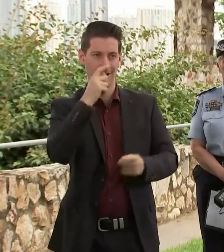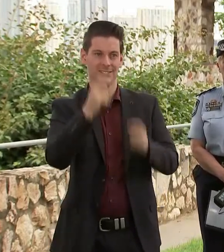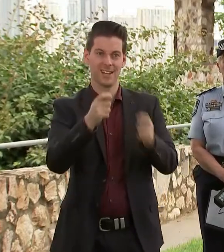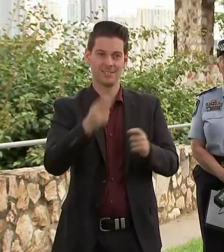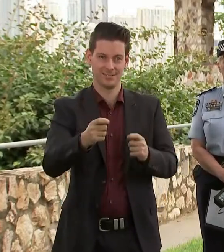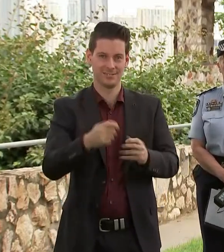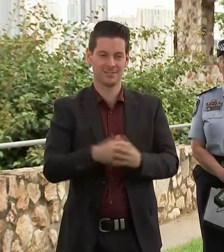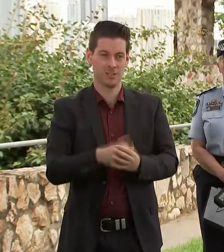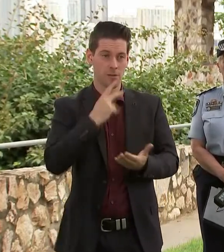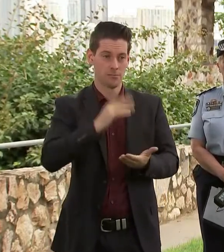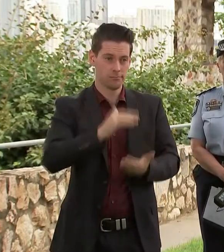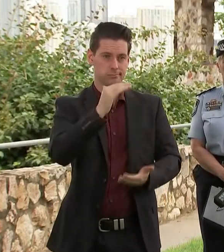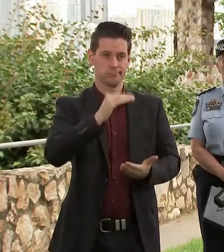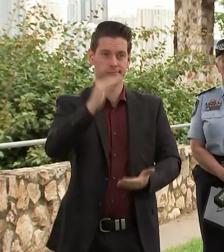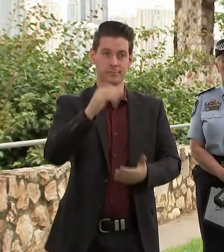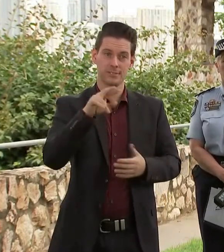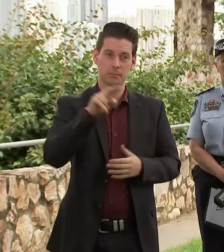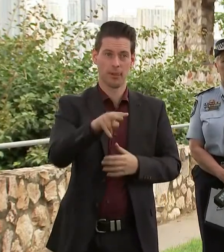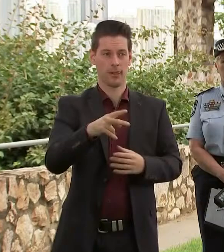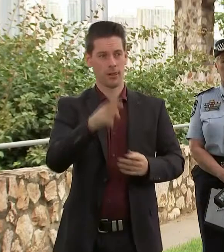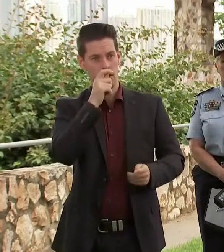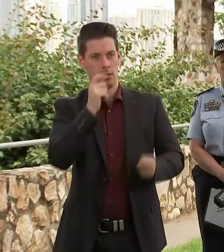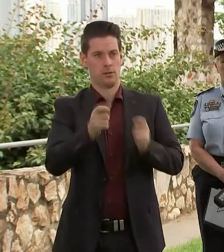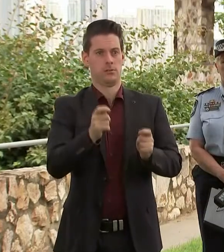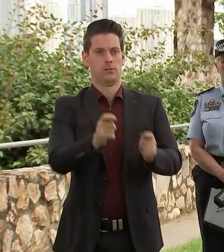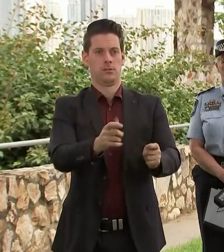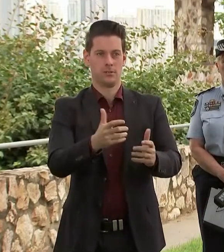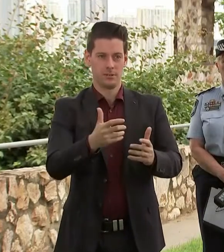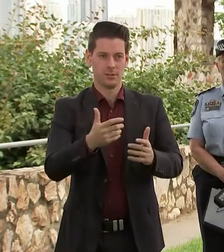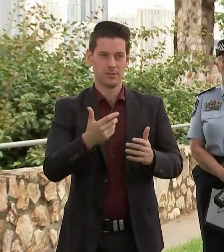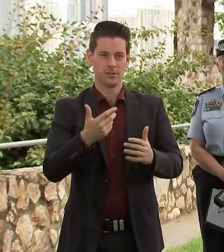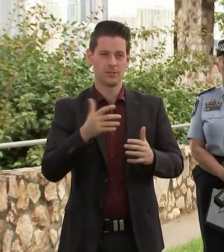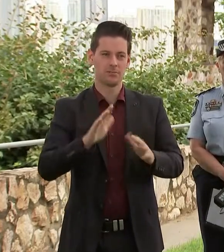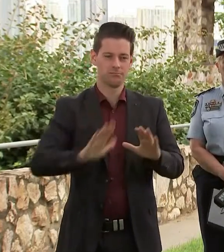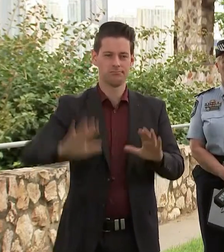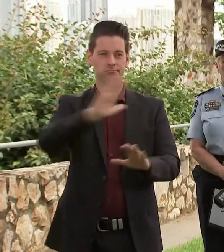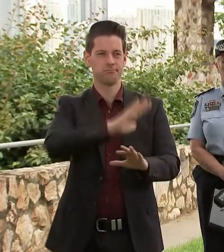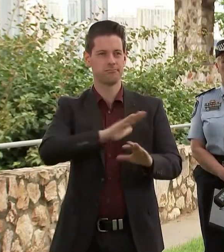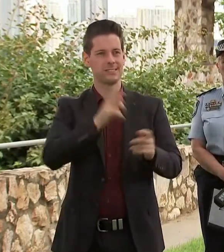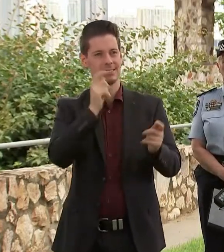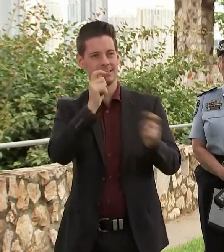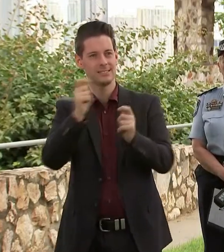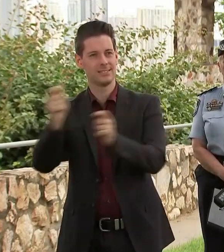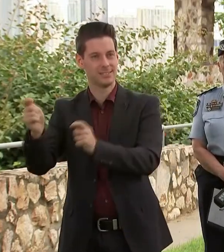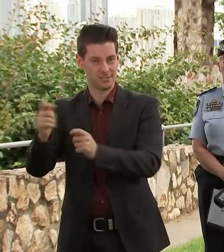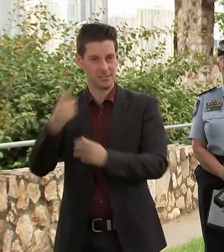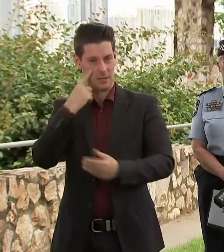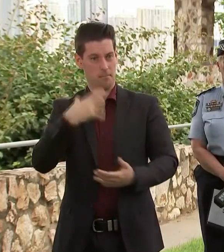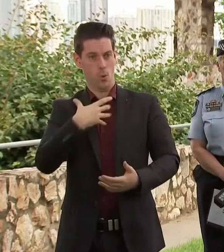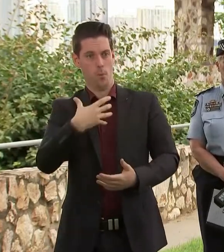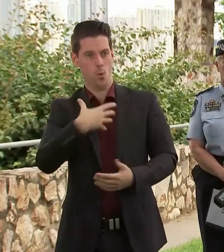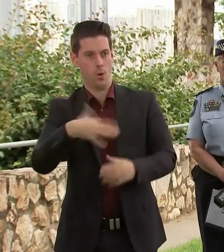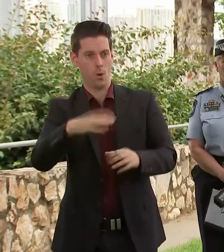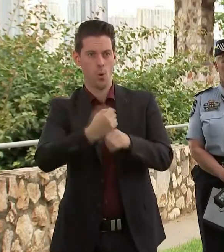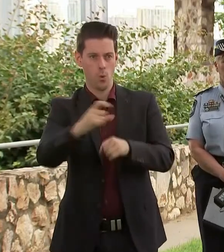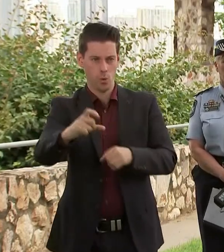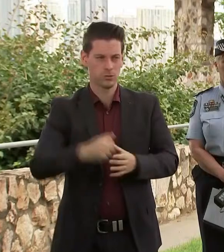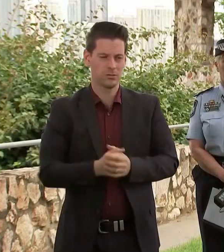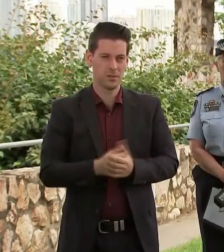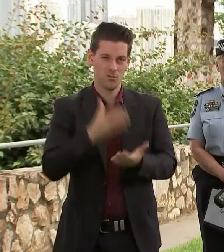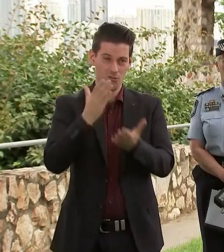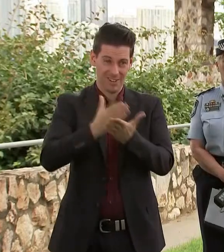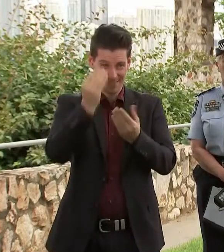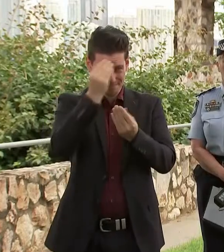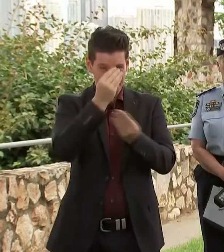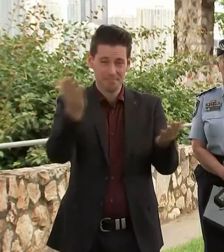around a doubling in test numbers within Queensland health facilities over the last couple of days. But we really want to put a shout out to